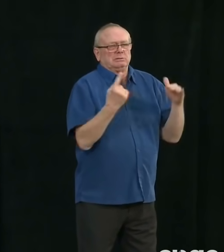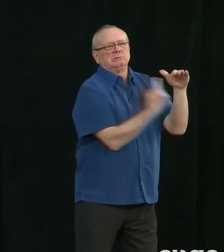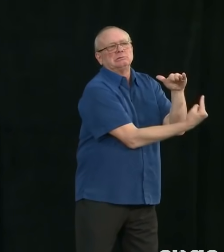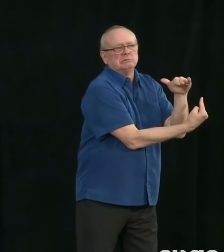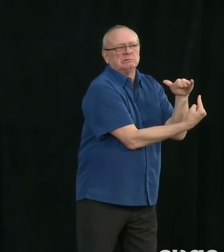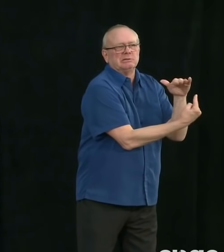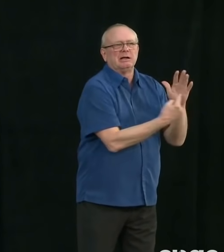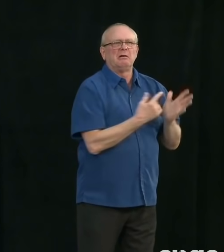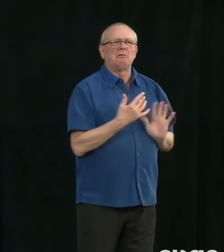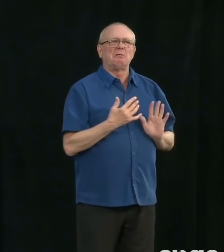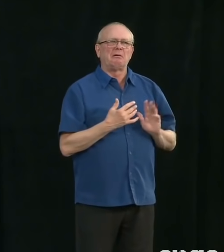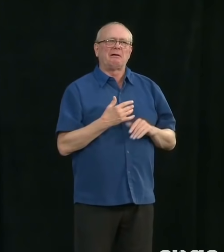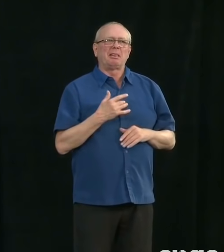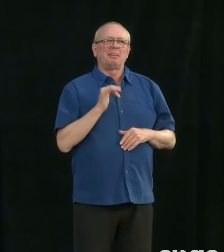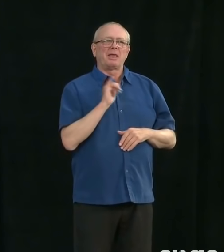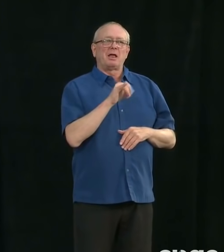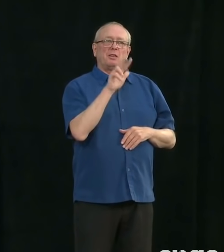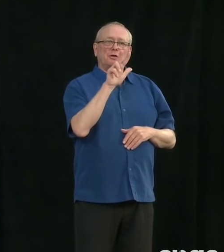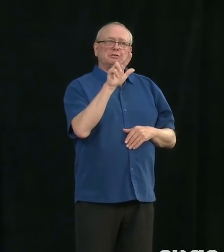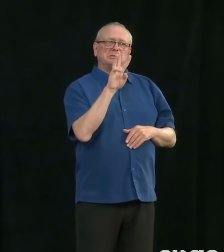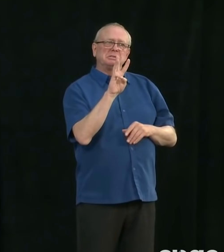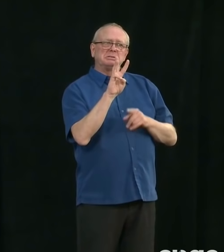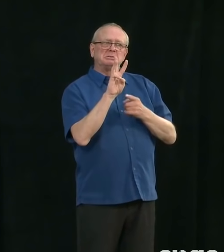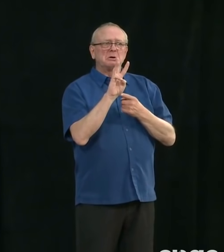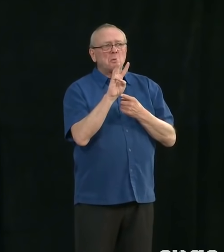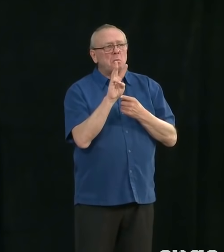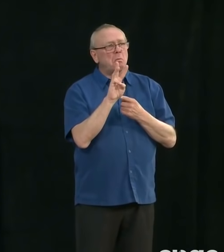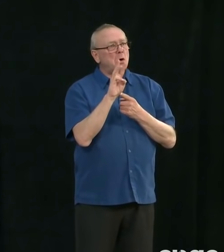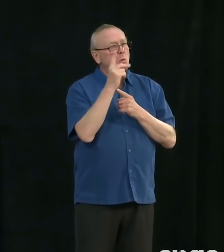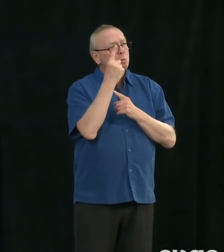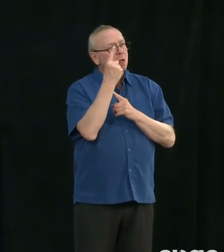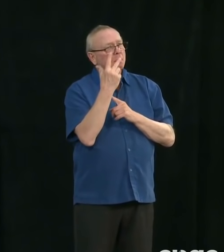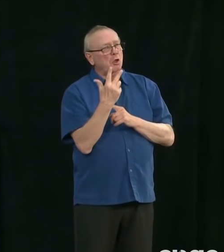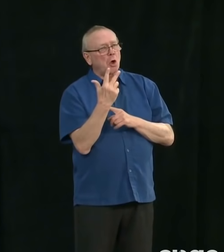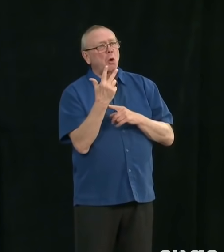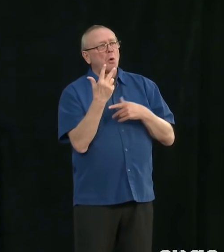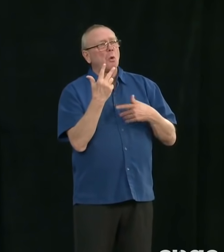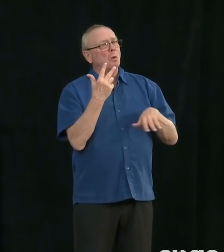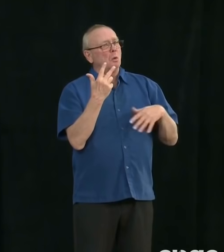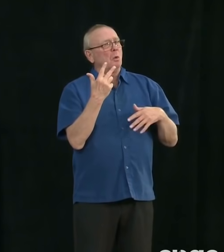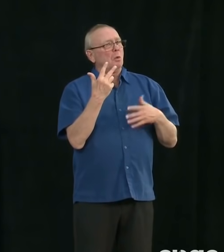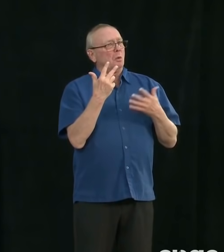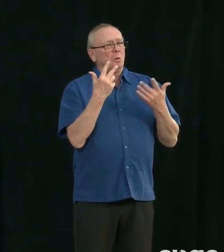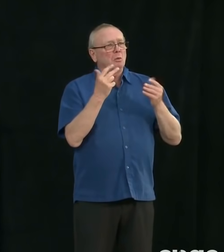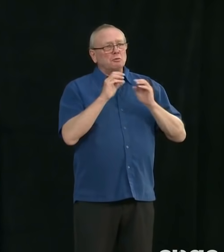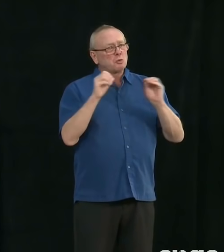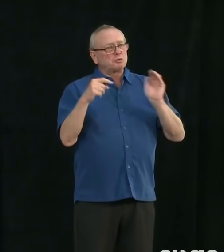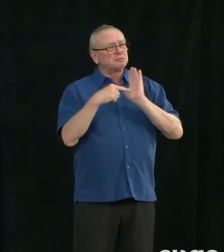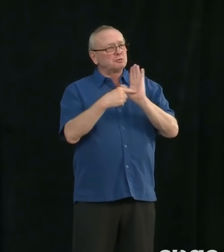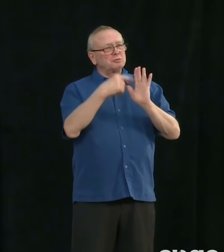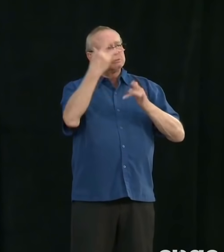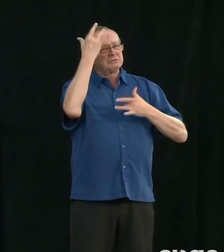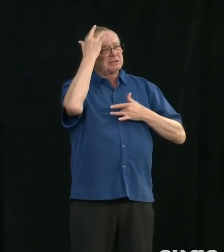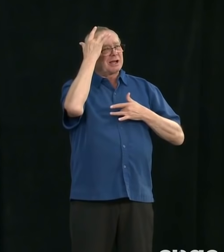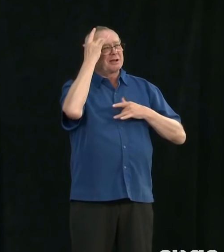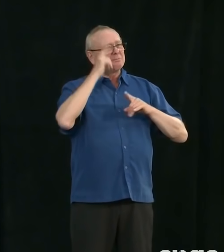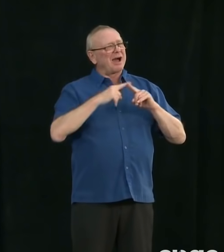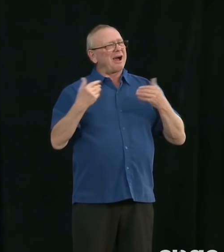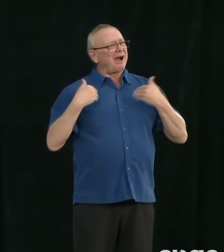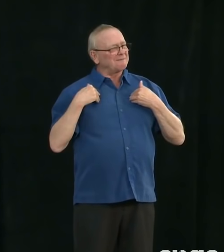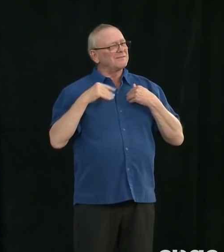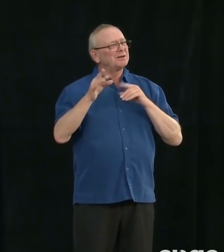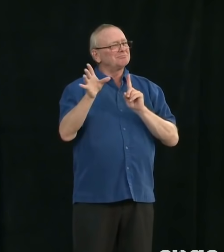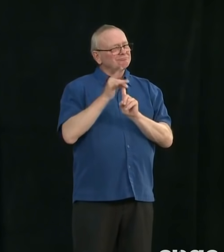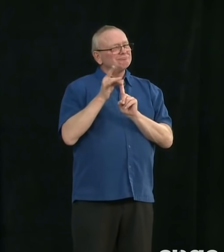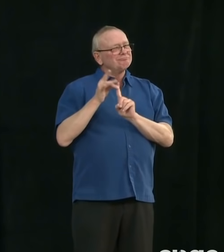to identify this number of cases to make sure that they now are able to be isolated and to prevent any